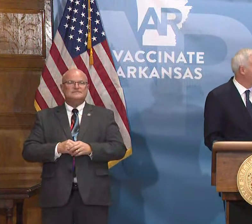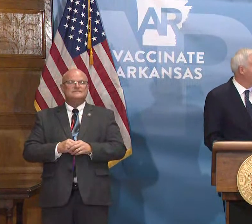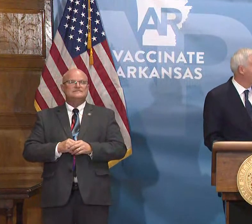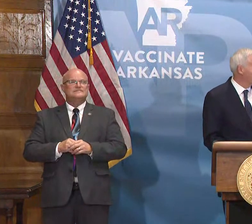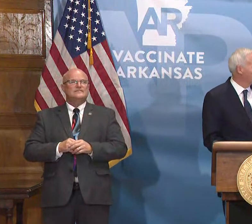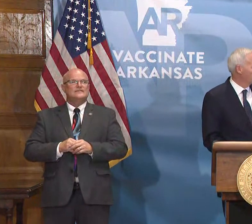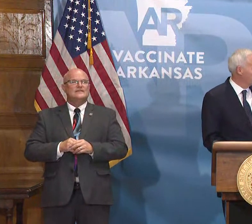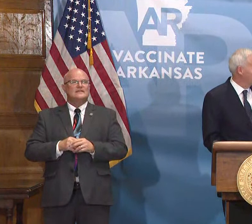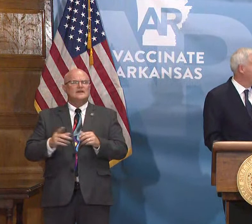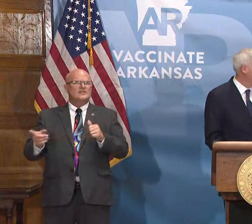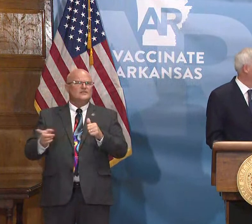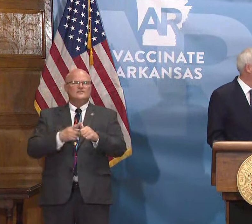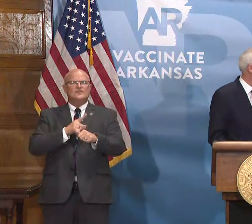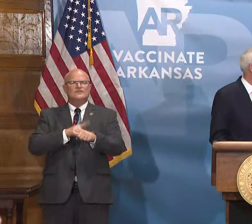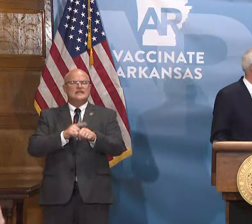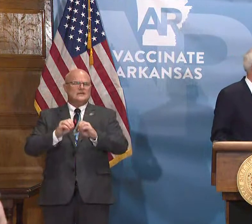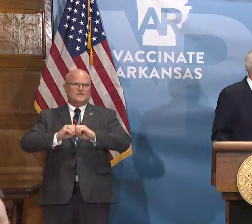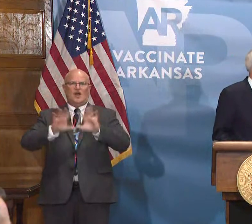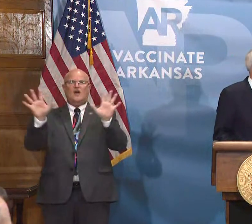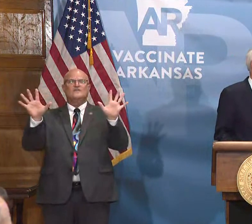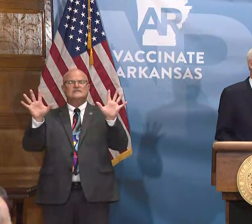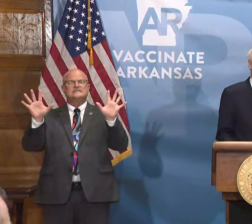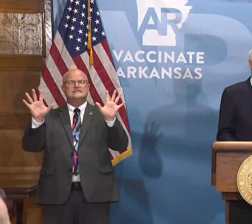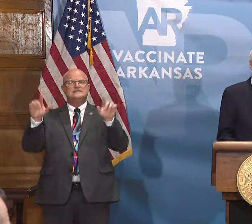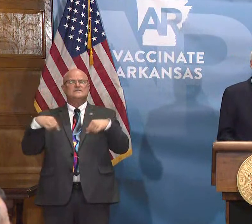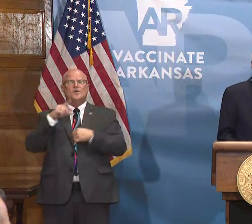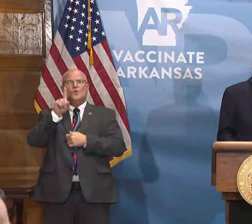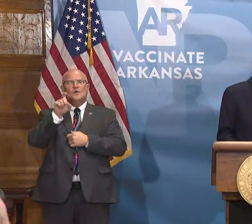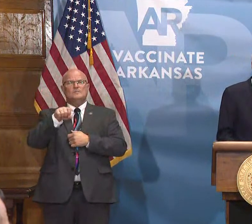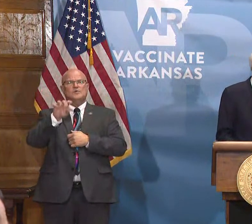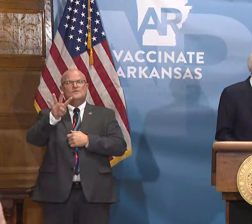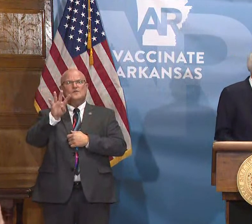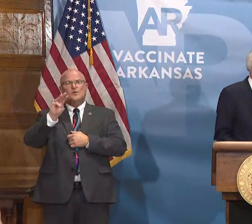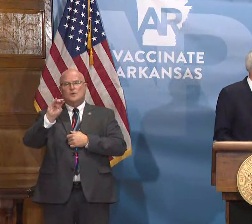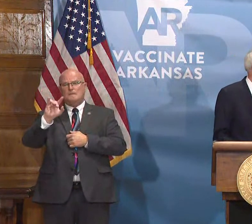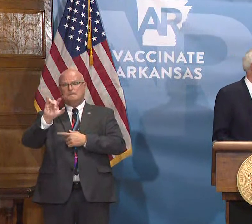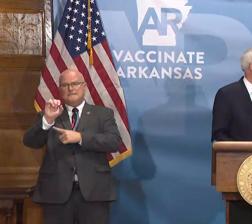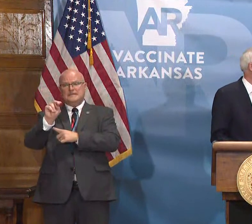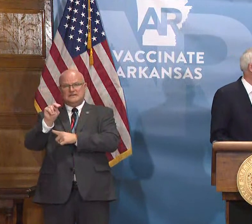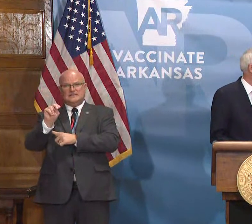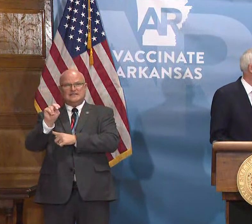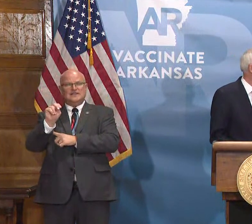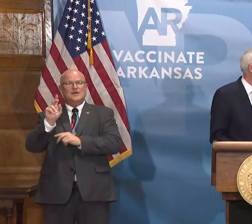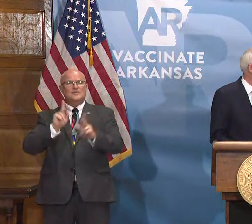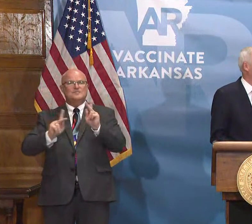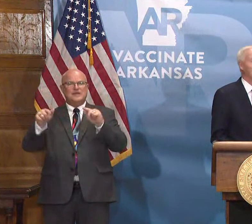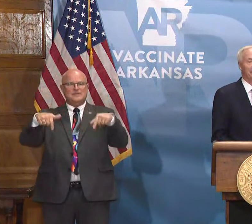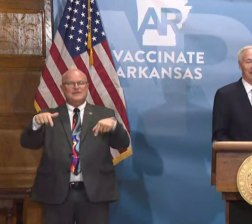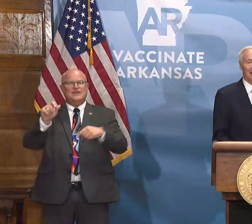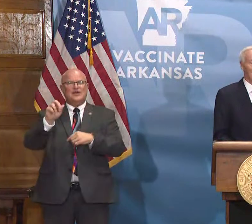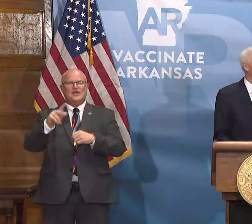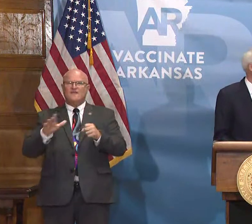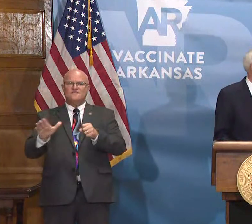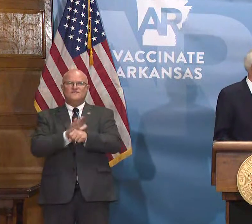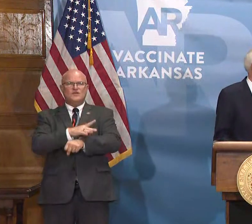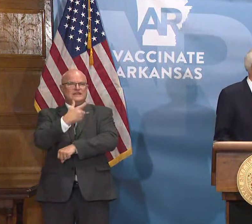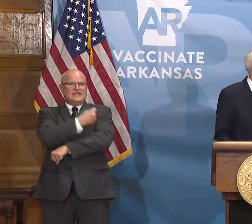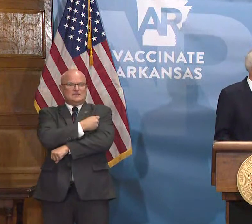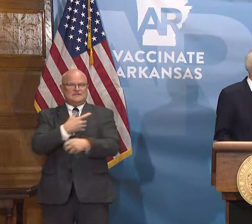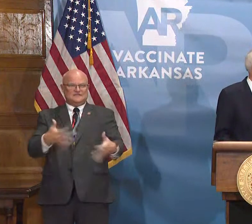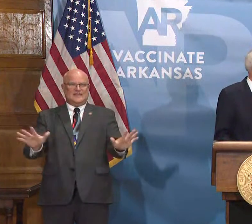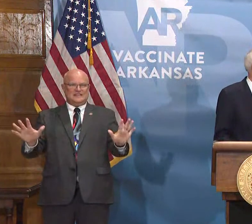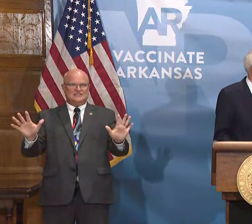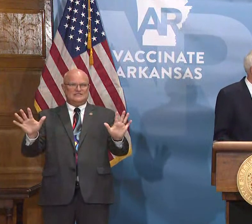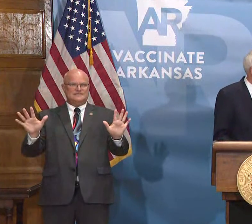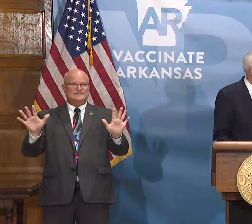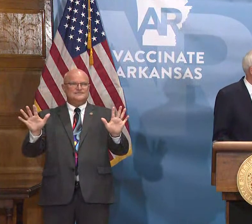We're, for the first time, obviously, over 1.4 million Arkansans that are fully immunized here in the